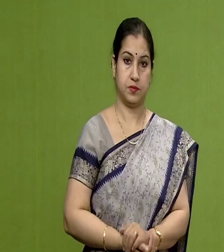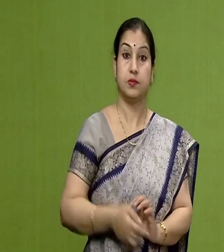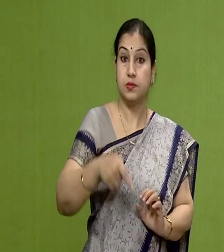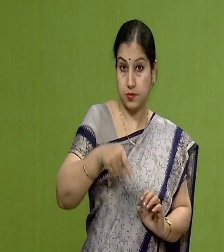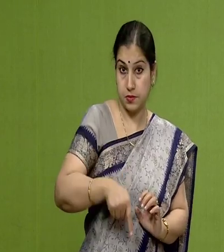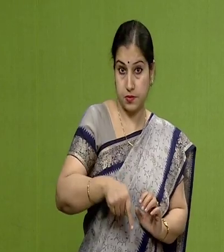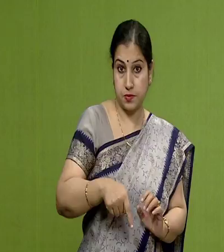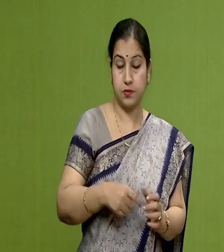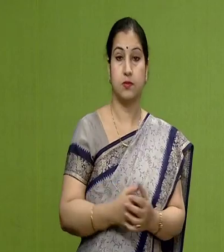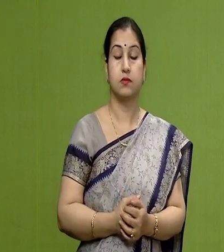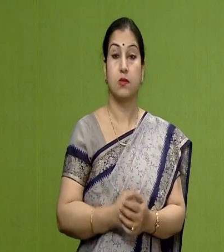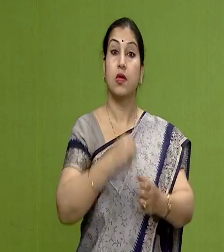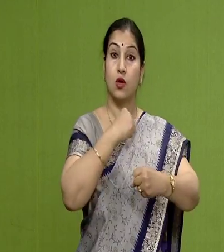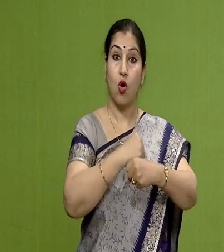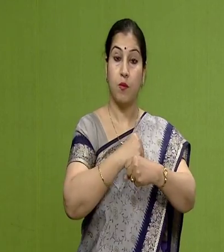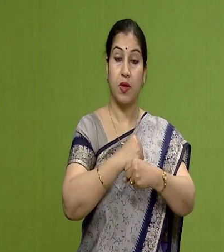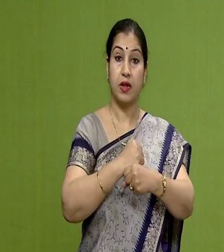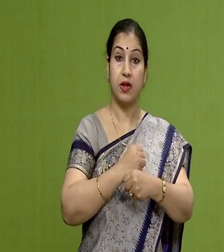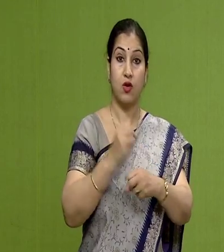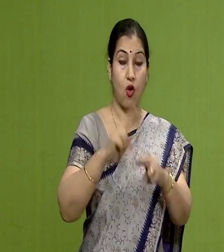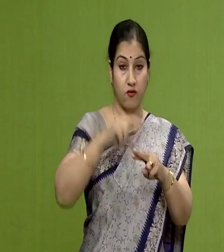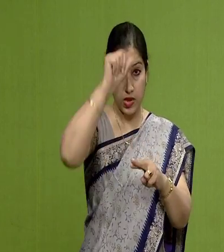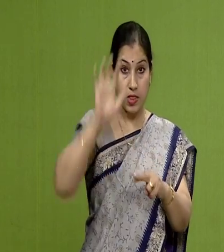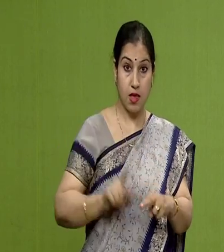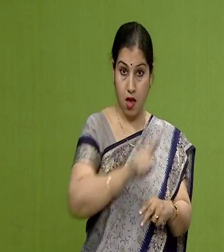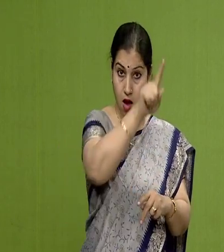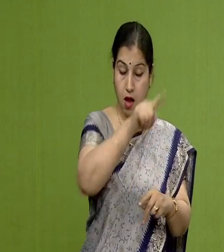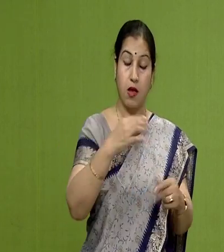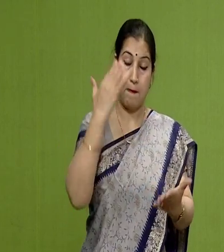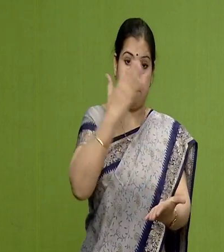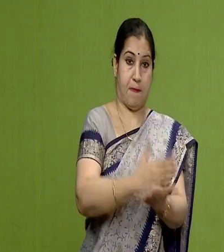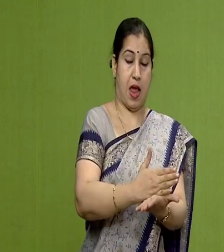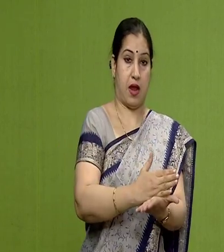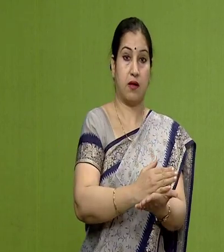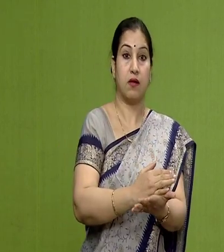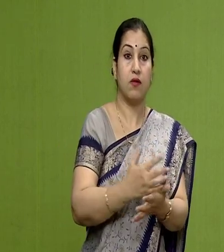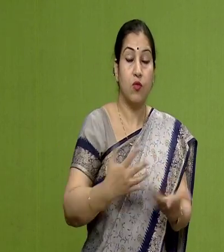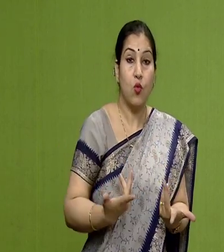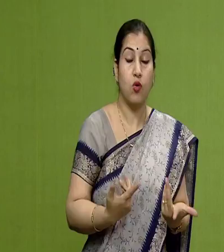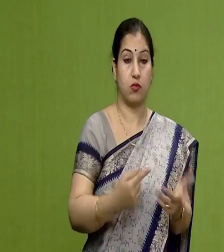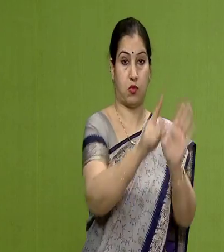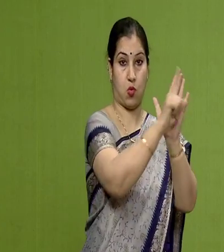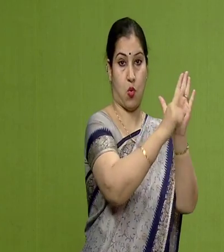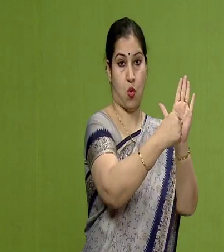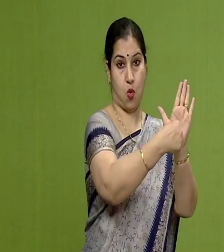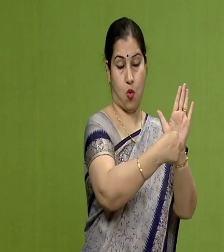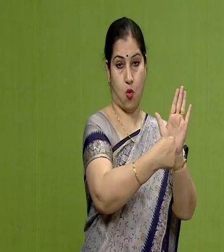In this regard, Government of India has banned under the act called